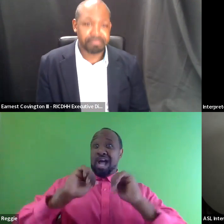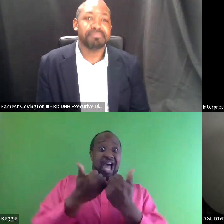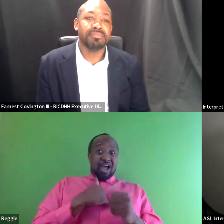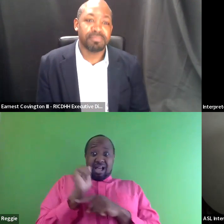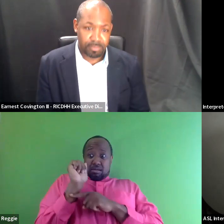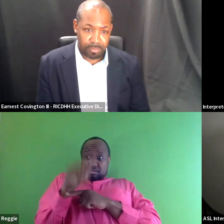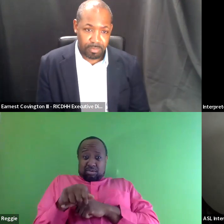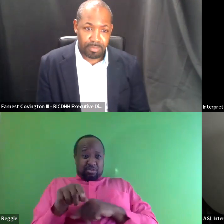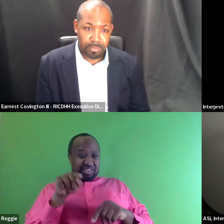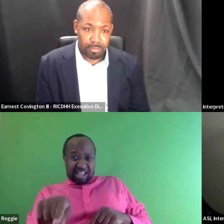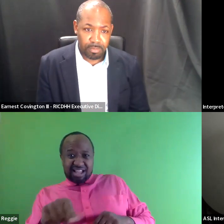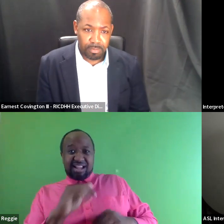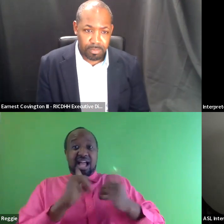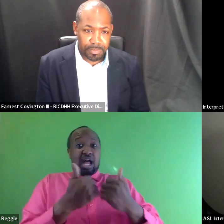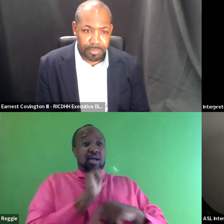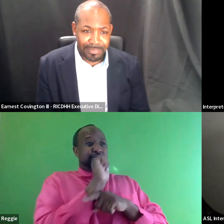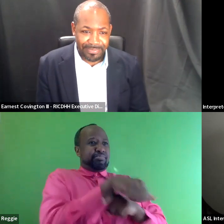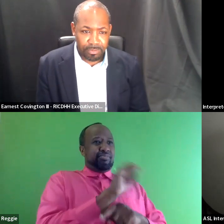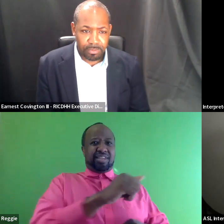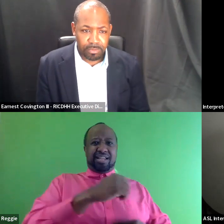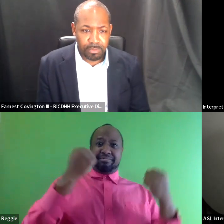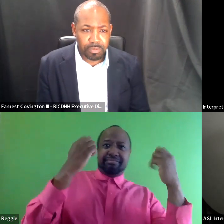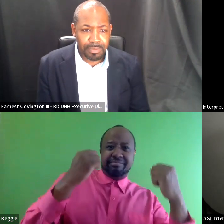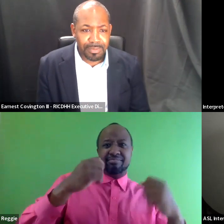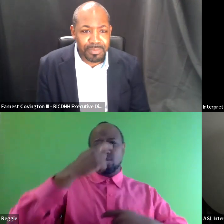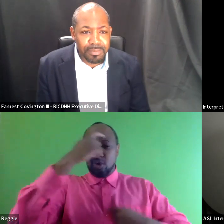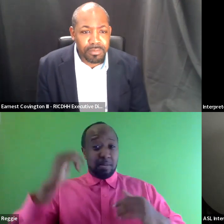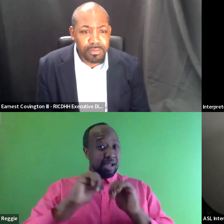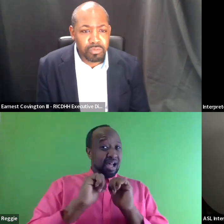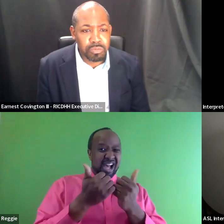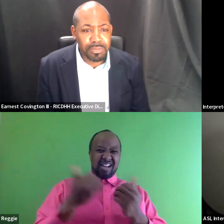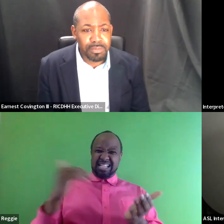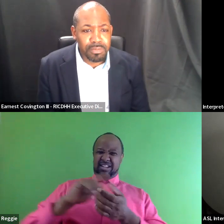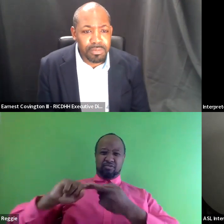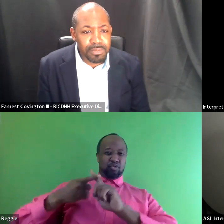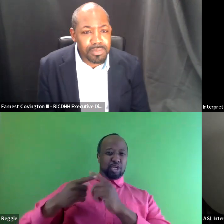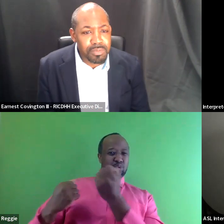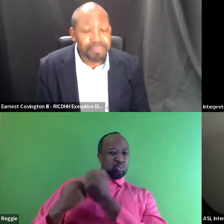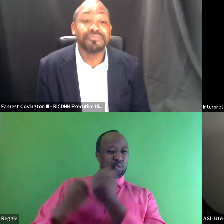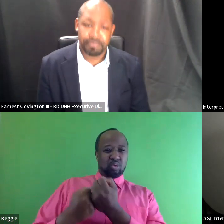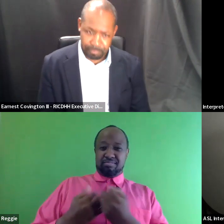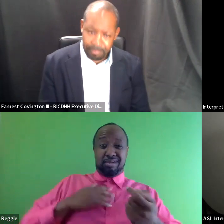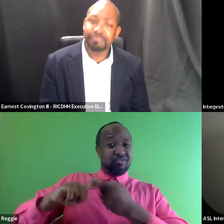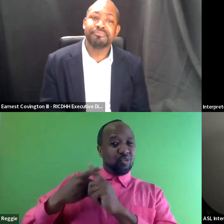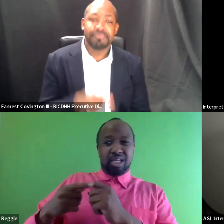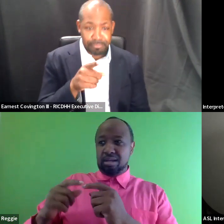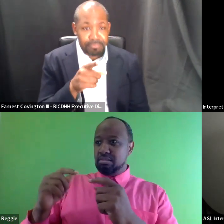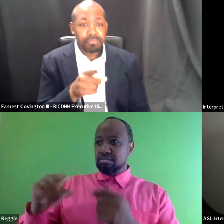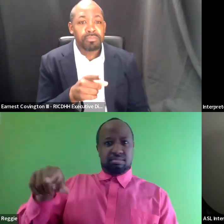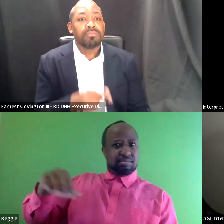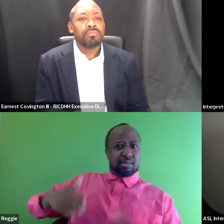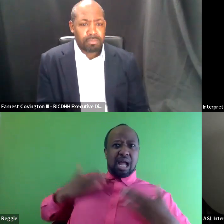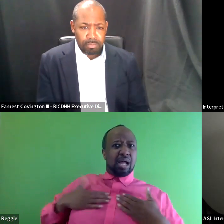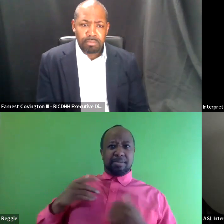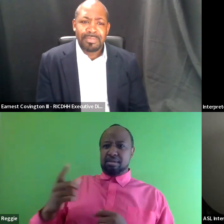So that was my struggle, getting to my dream. So I had to overcome that, which started with dealing with the trauma of how I signed,